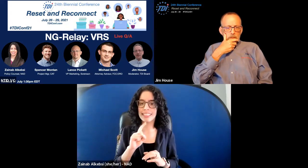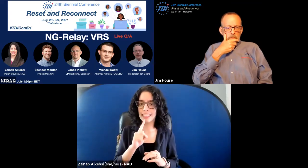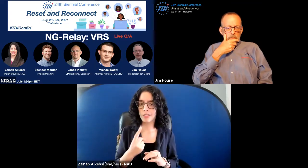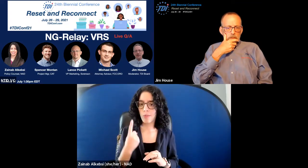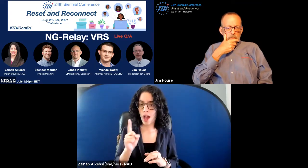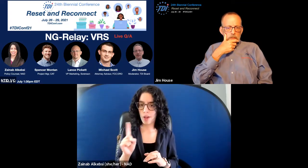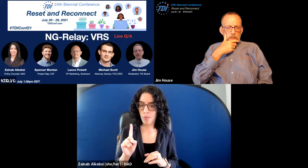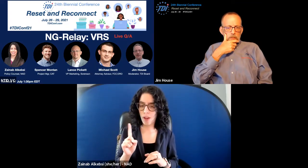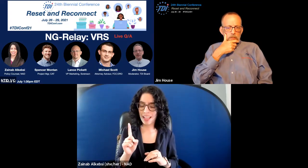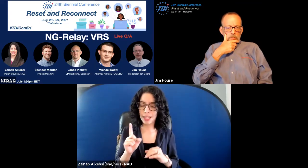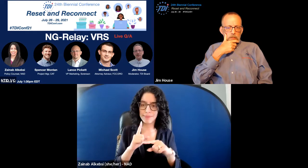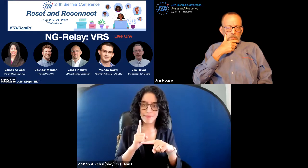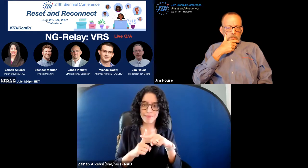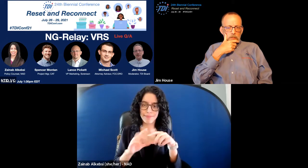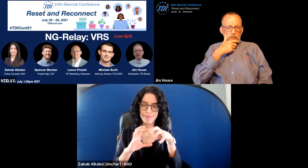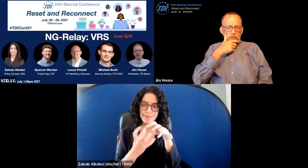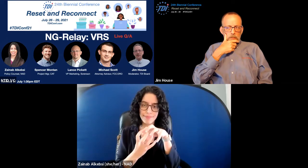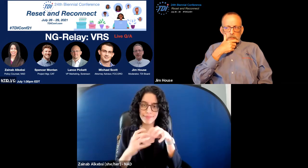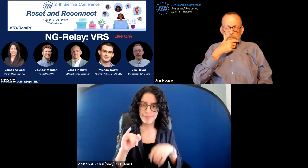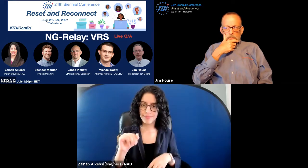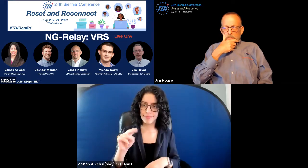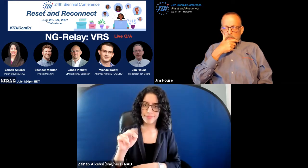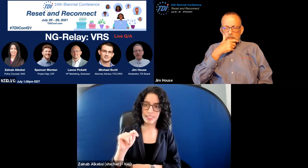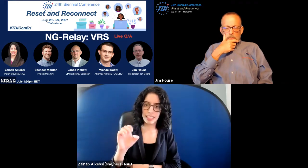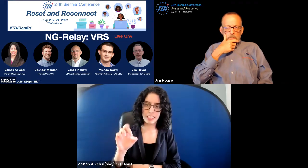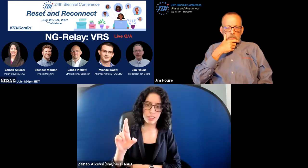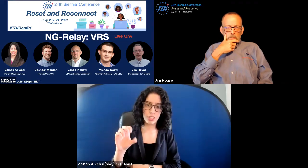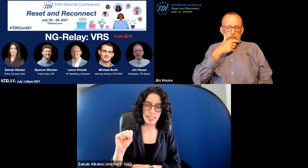And then also a perfect VRS